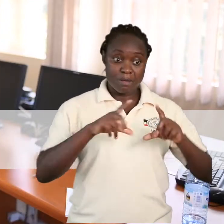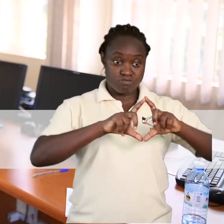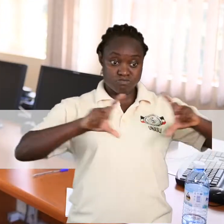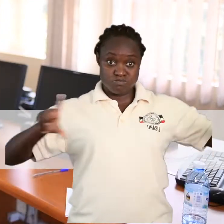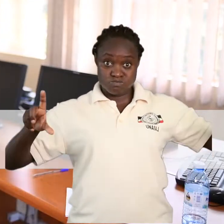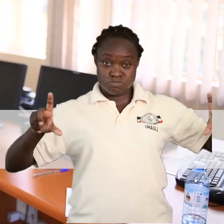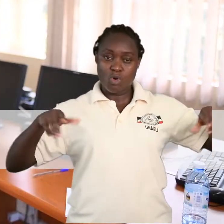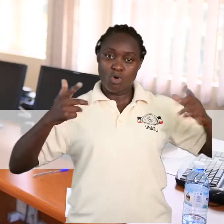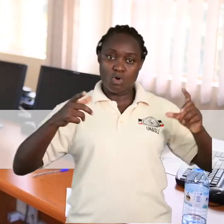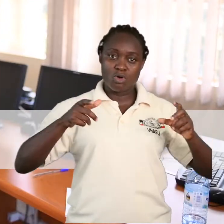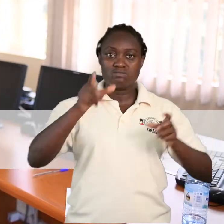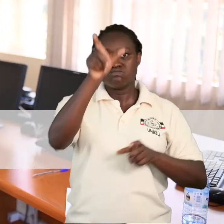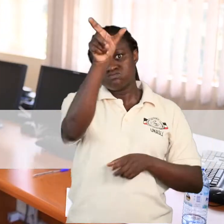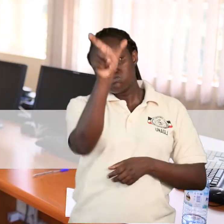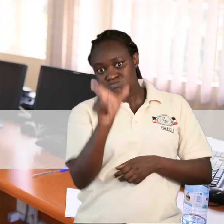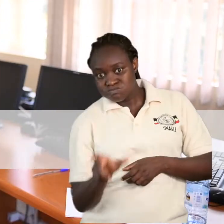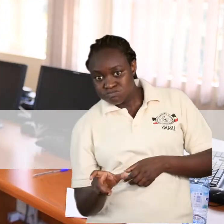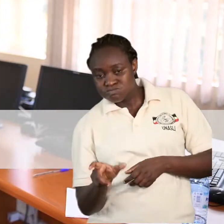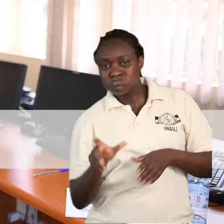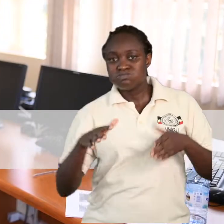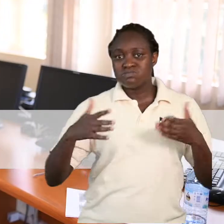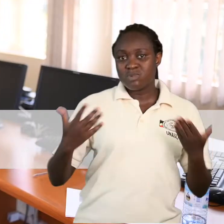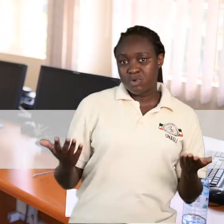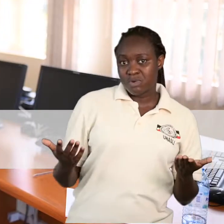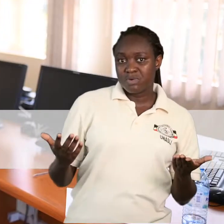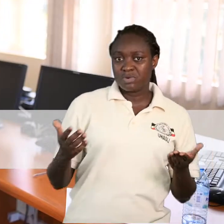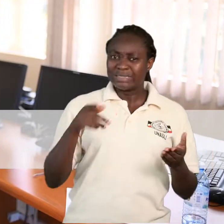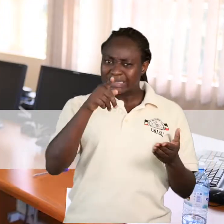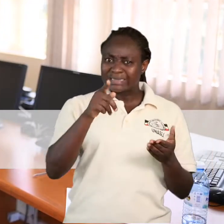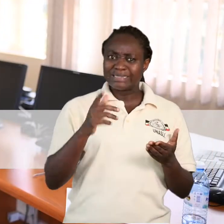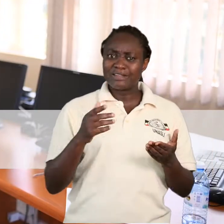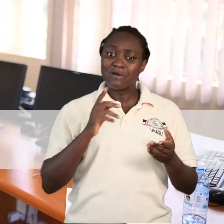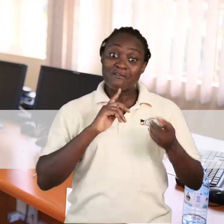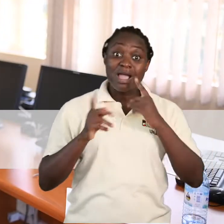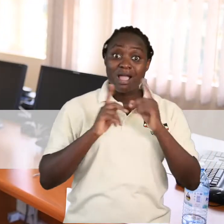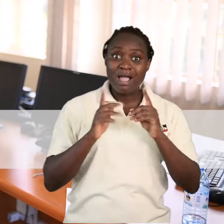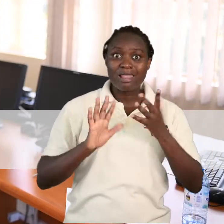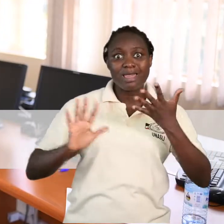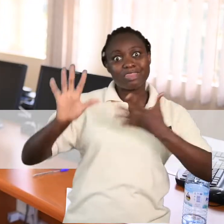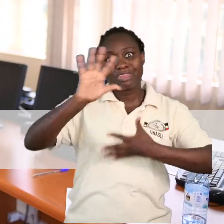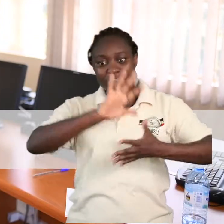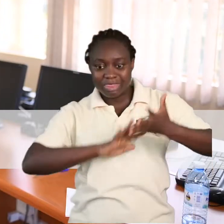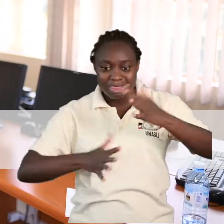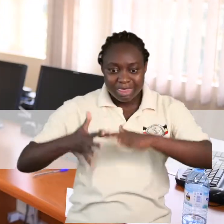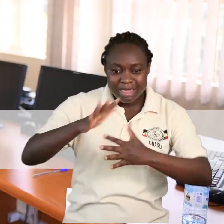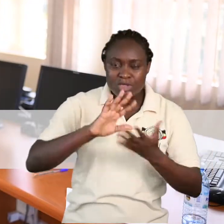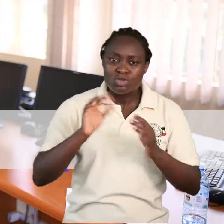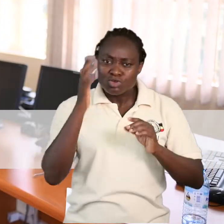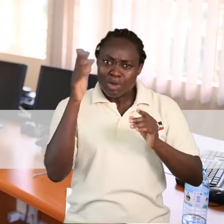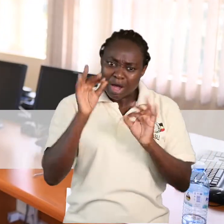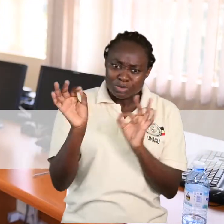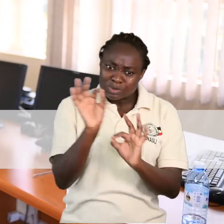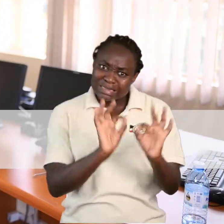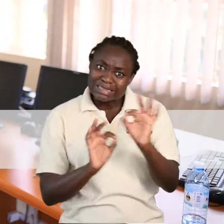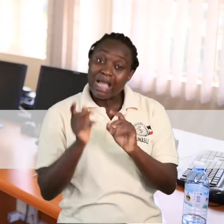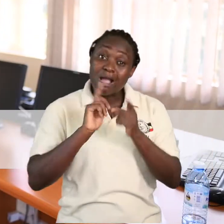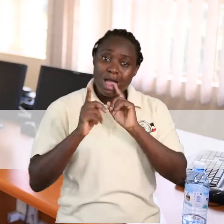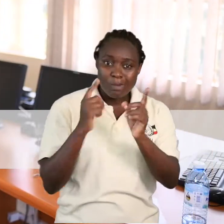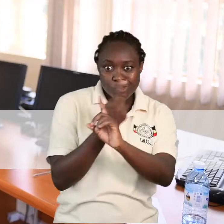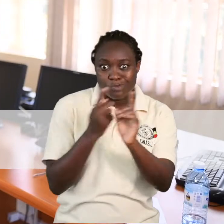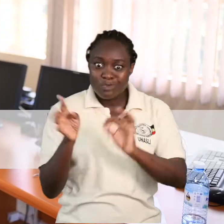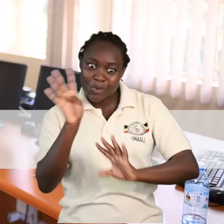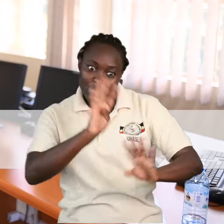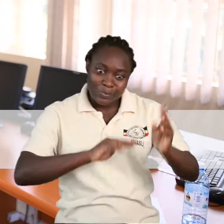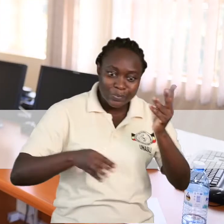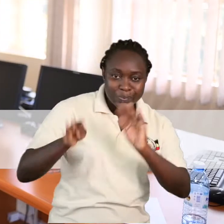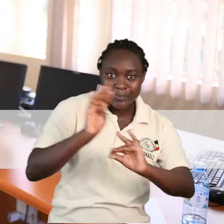or vertically. You manipulate the colors because you are now looking at your poster,